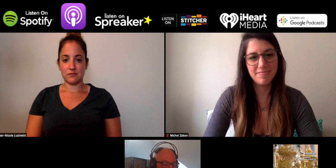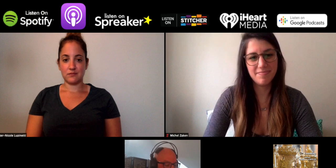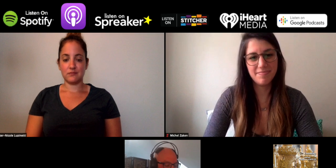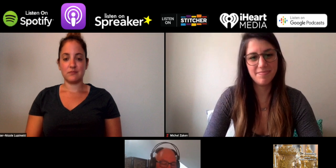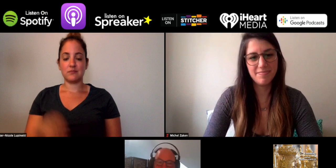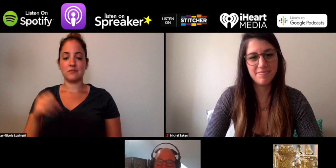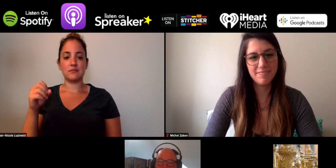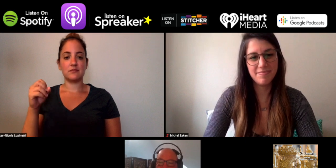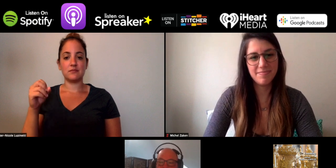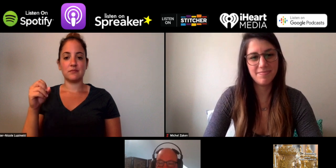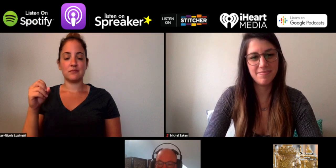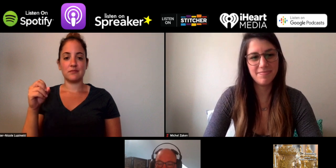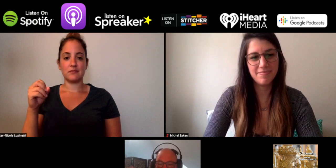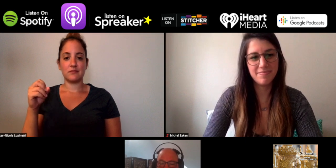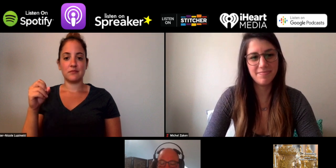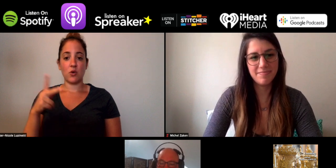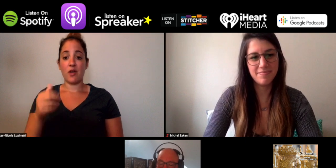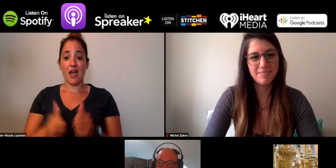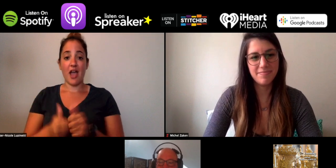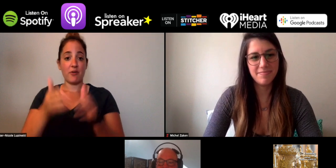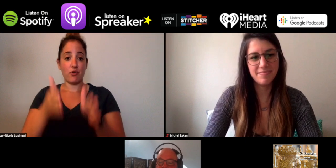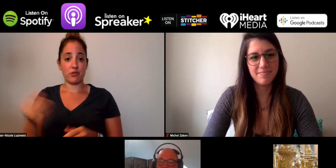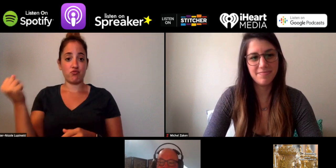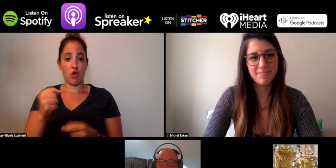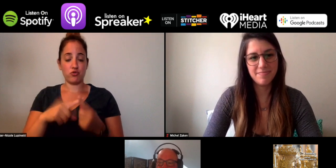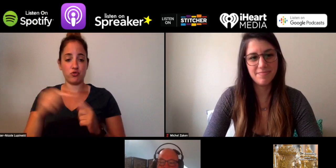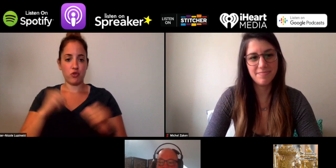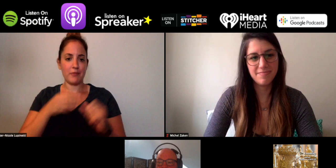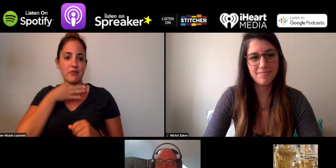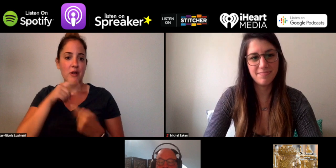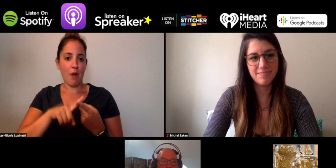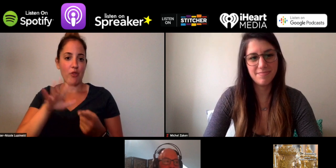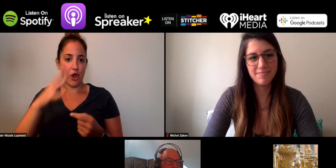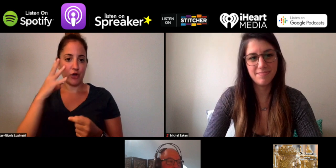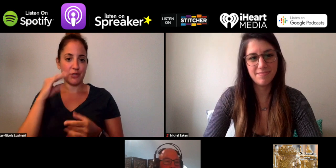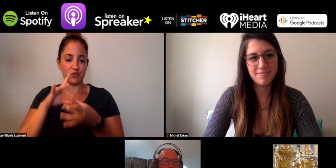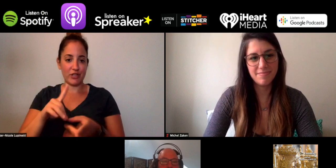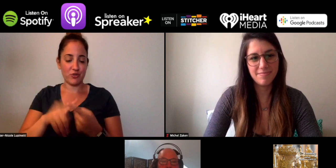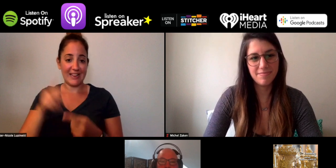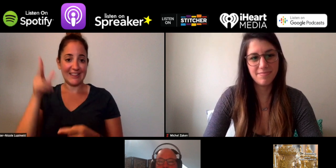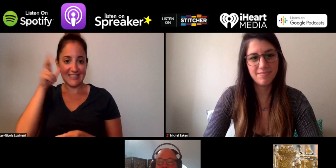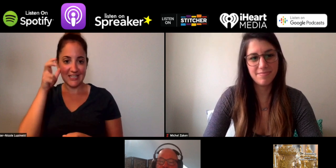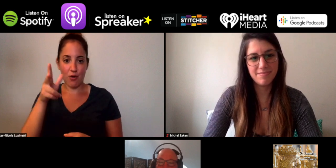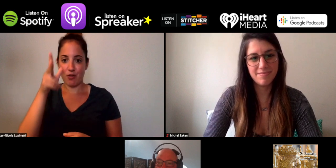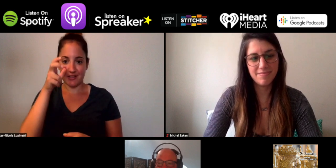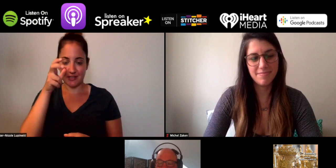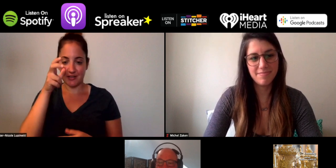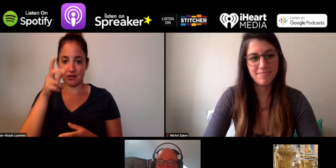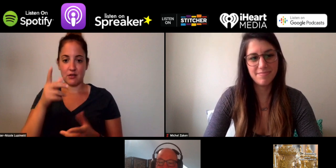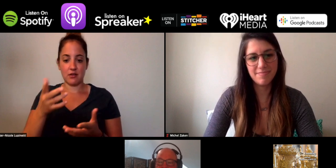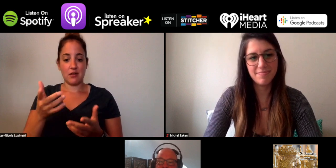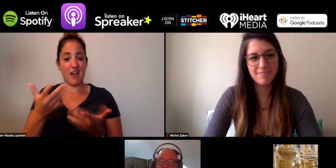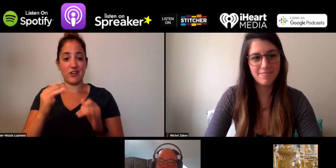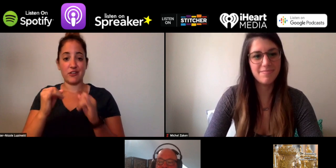tell me what, you know, I've, every guest I've had, I've been curious about their experience with listening, how they I've interviewed musicians